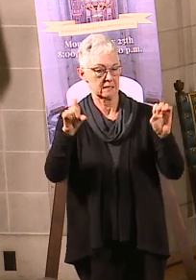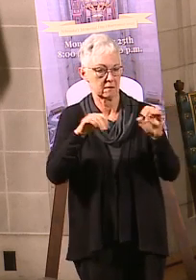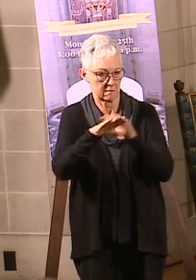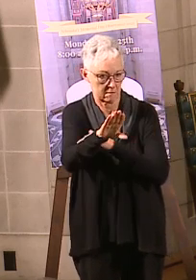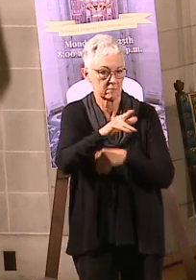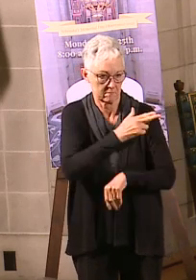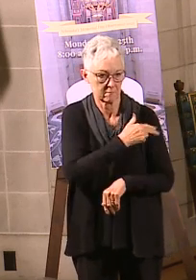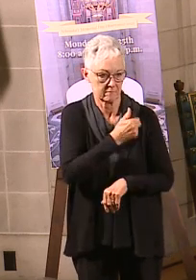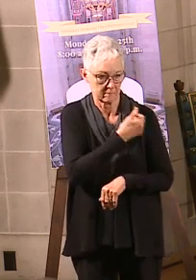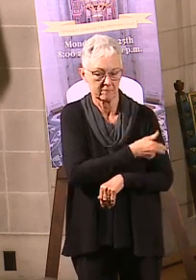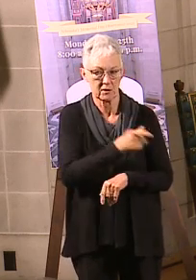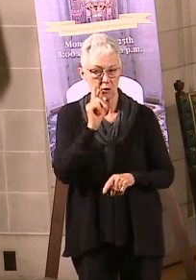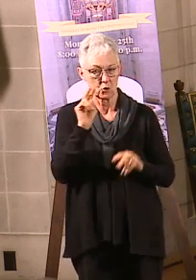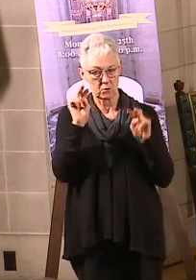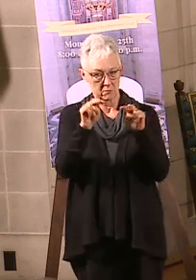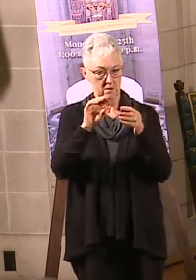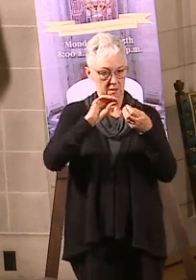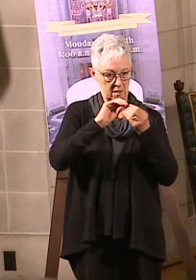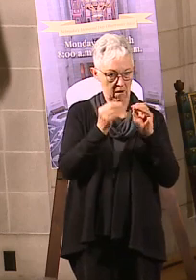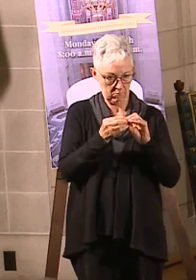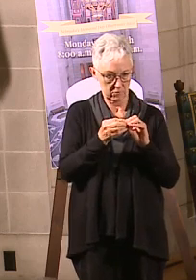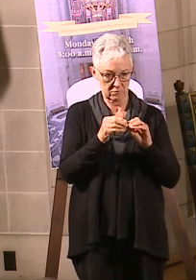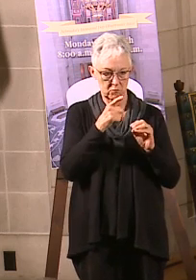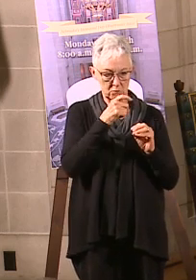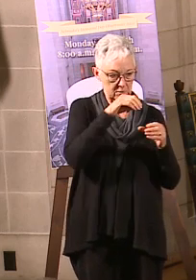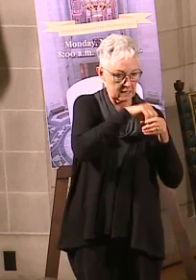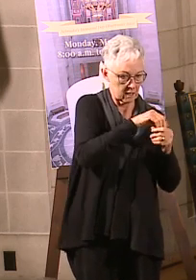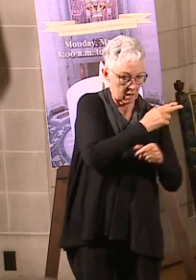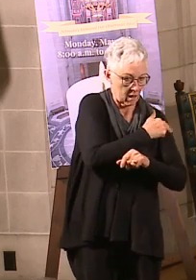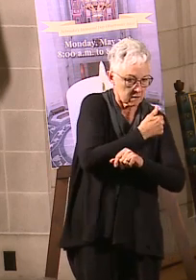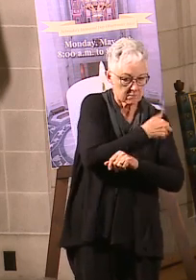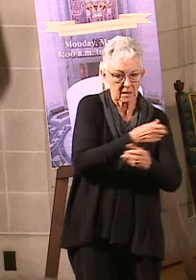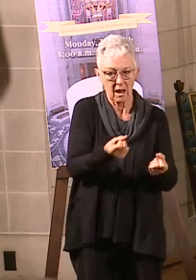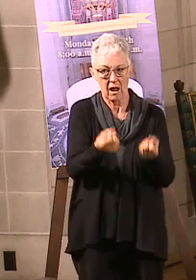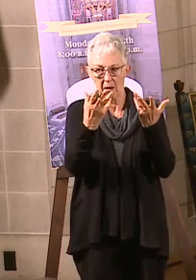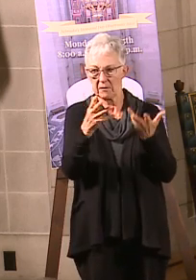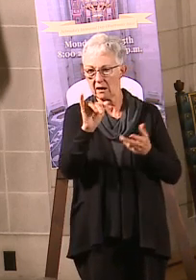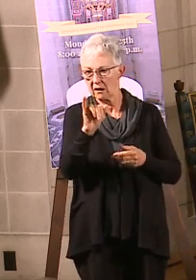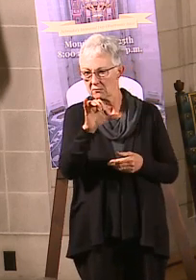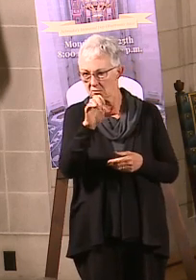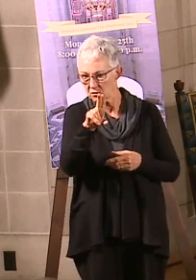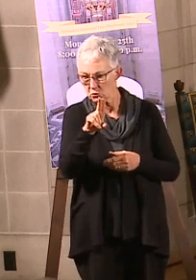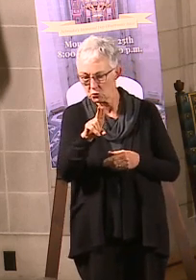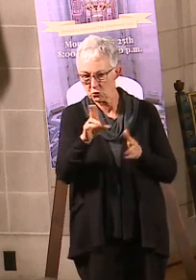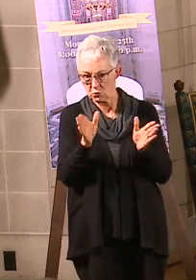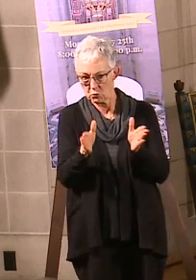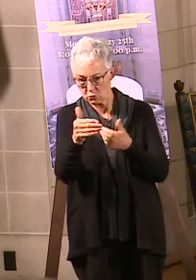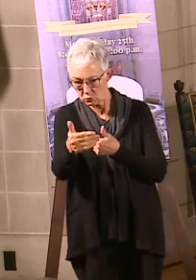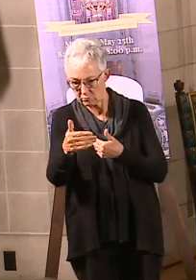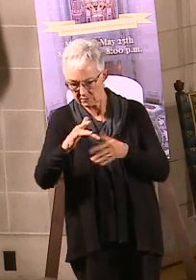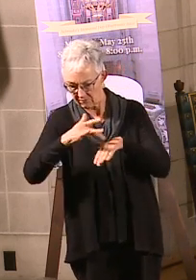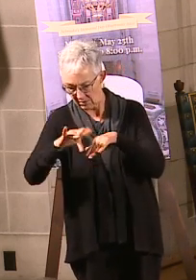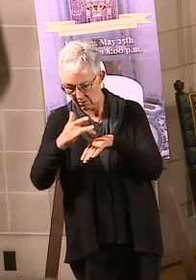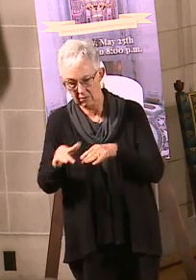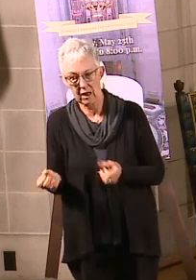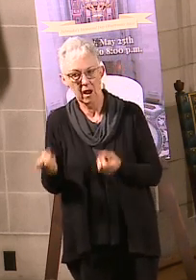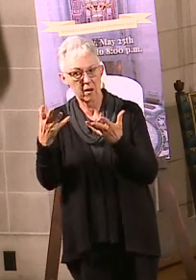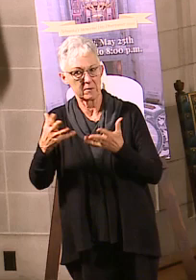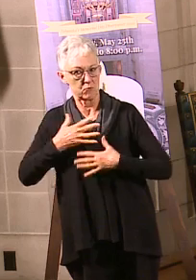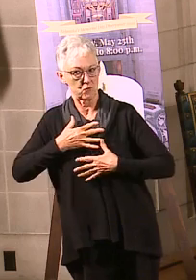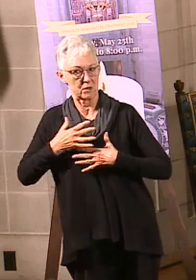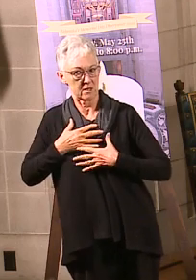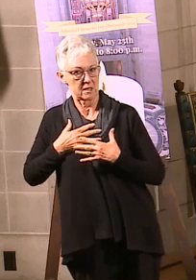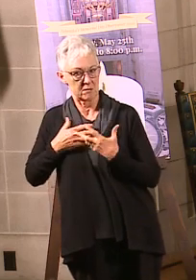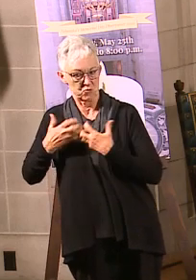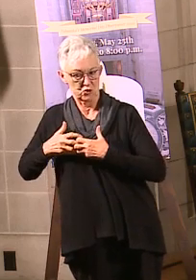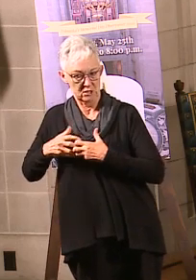data, and that's again out there on our public dashboard, you'll see that we've got 47% of our hospital beds are available, 43% of